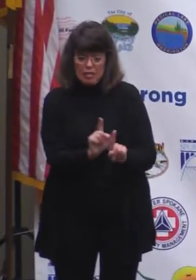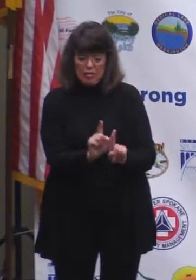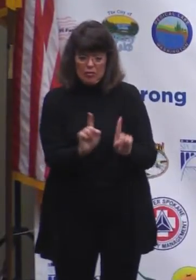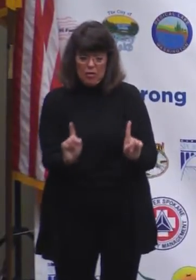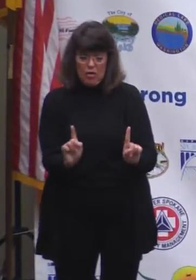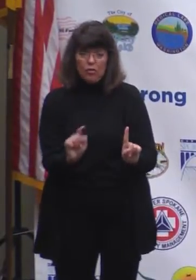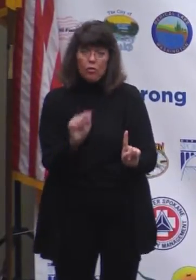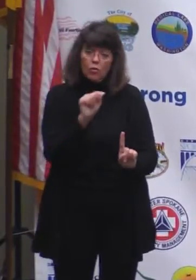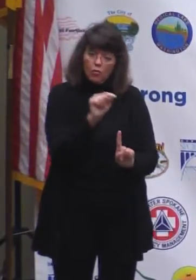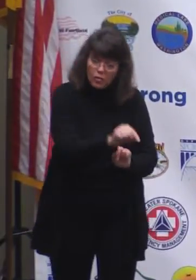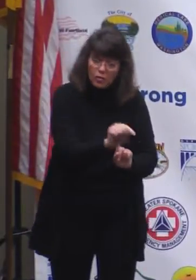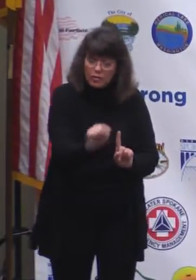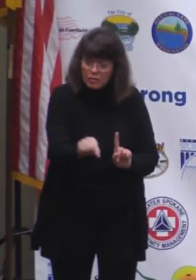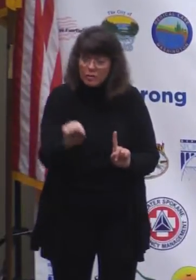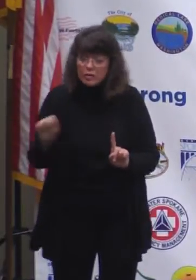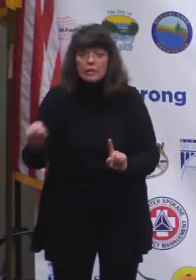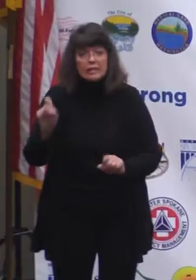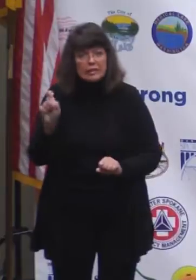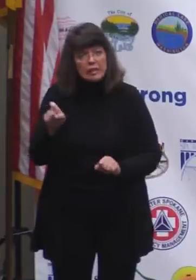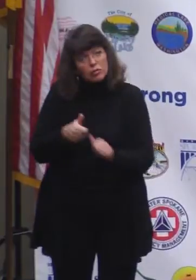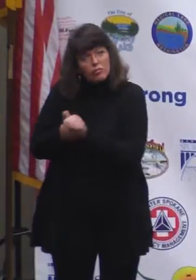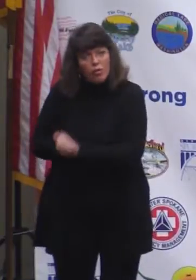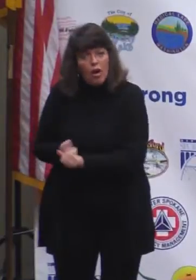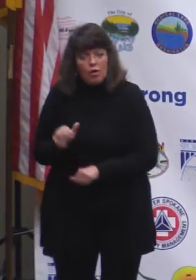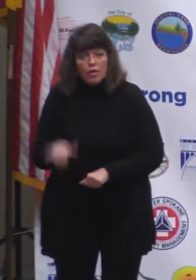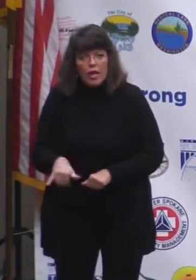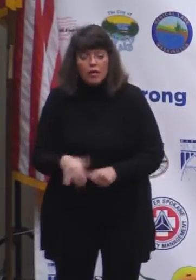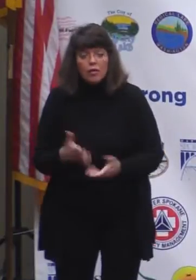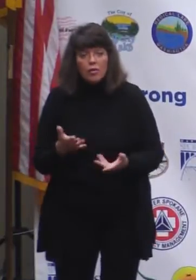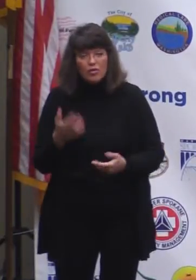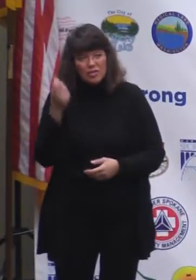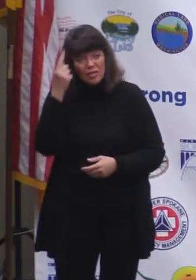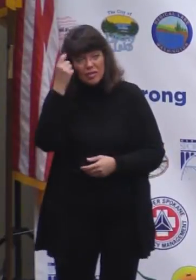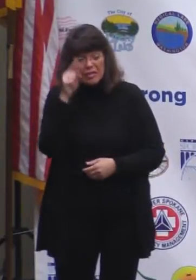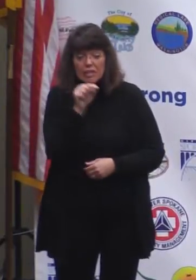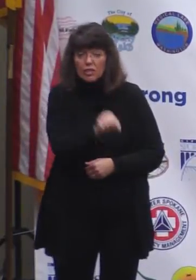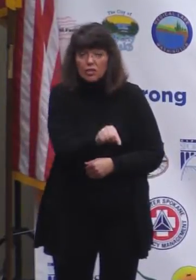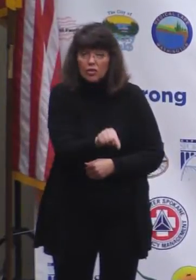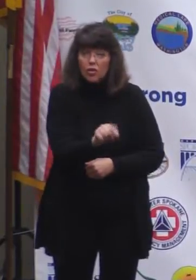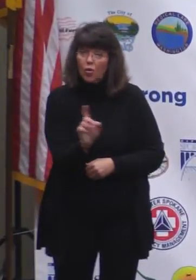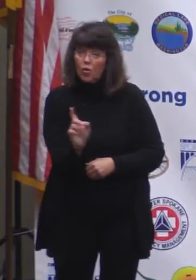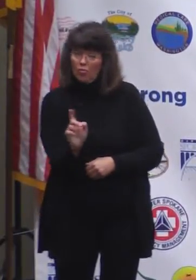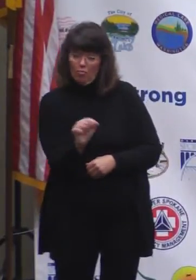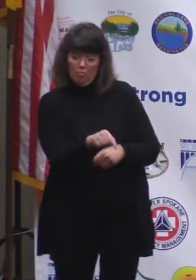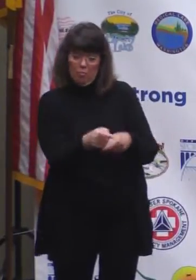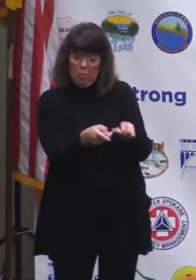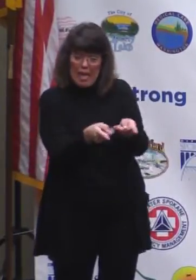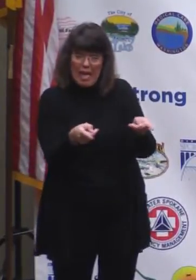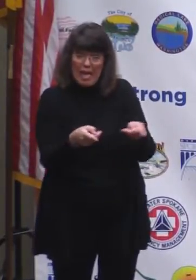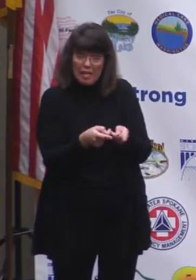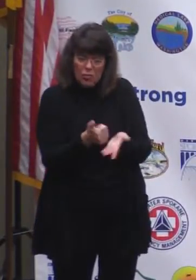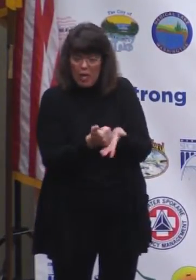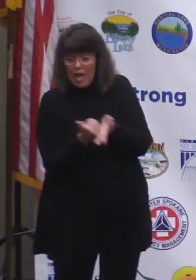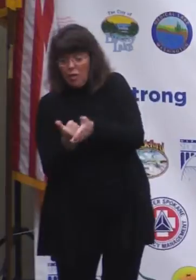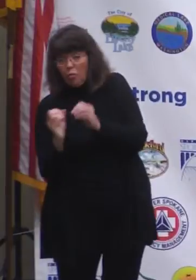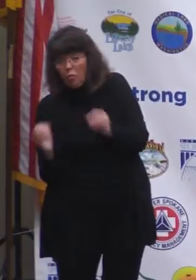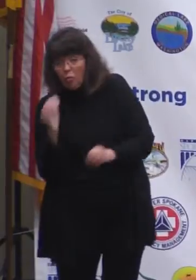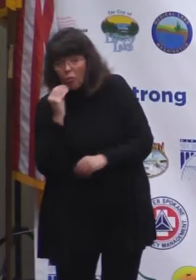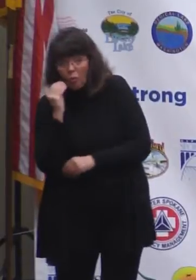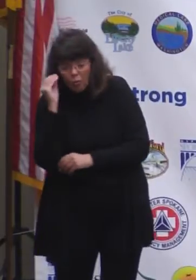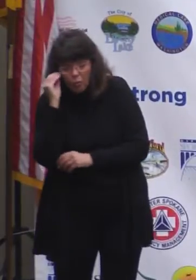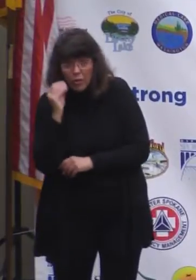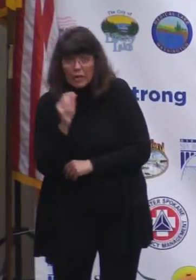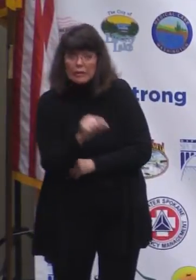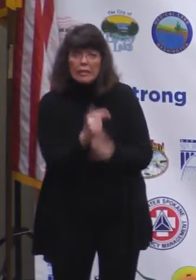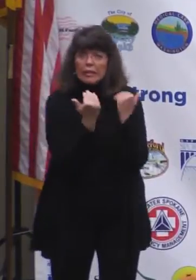guidelines. Because of that, there's limited space in the shelters, and so that's why it's really important